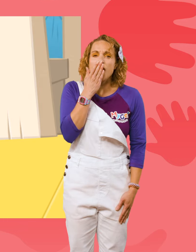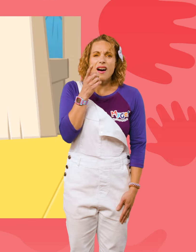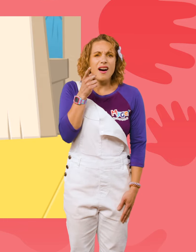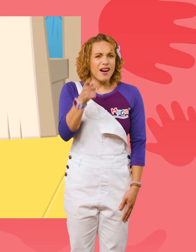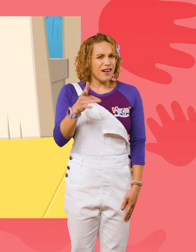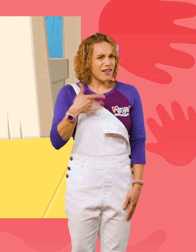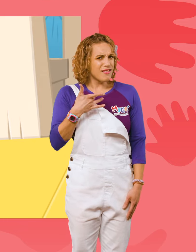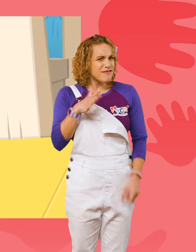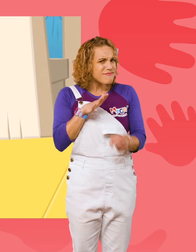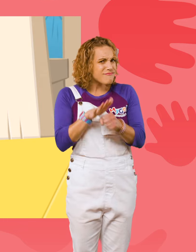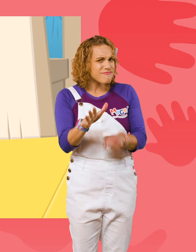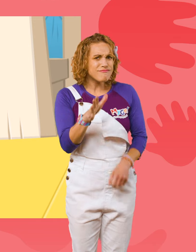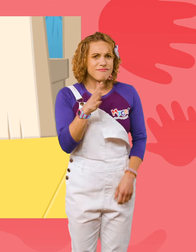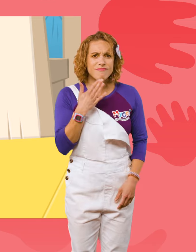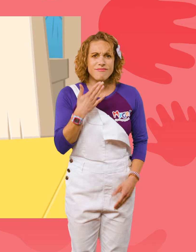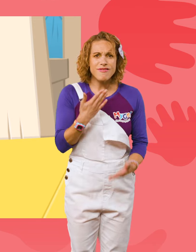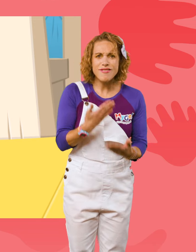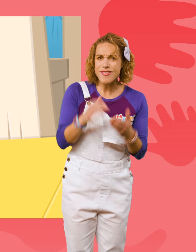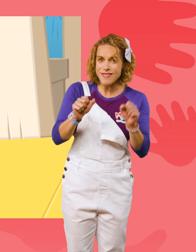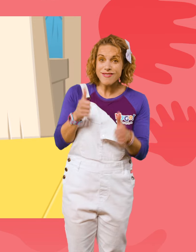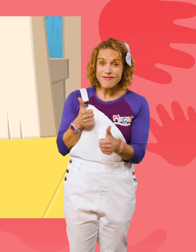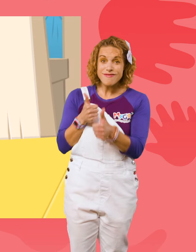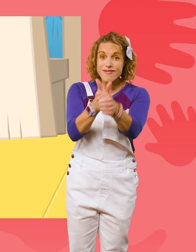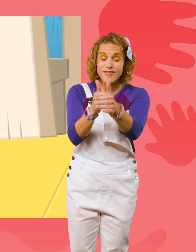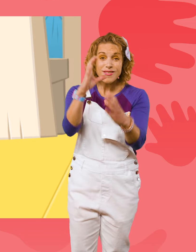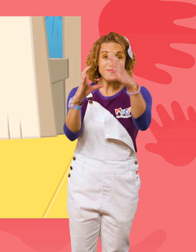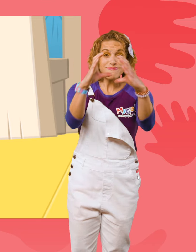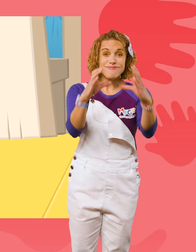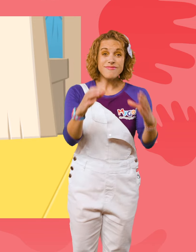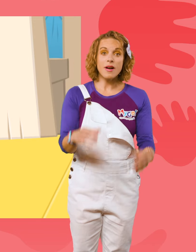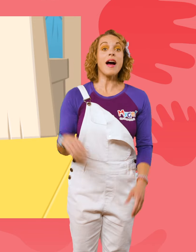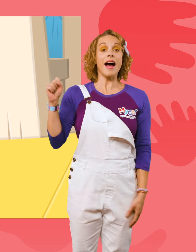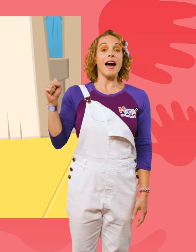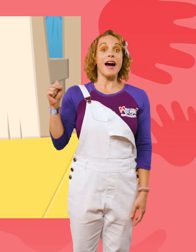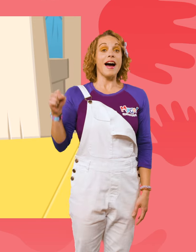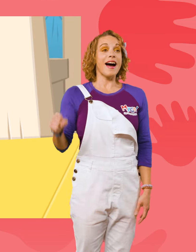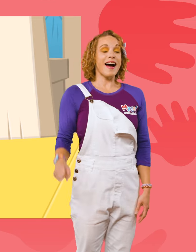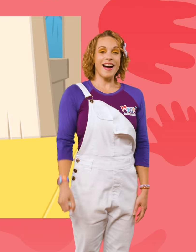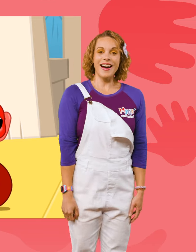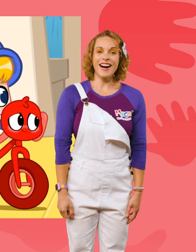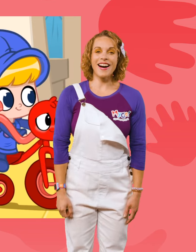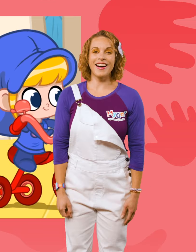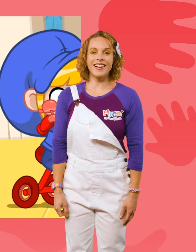Uh-oh. Do you feel good enough to chase after Boba? Yeah.